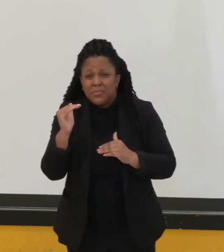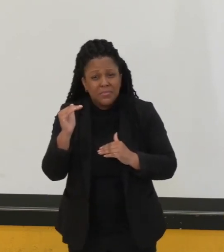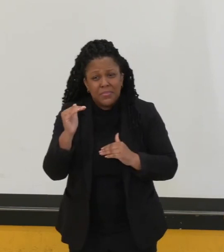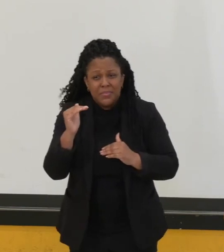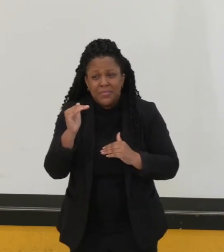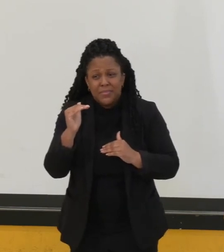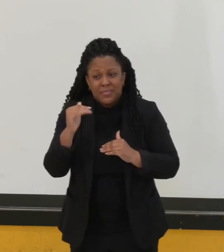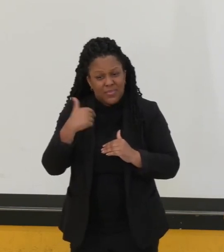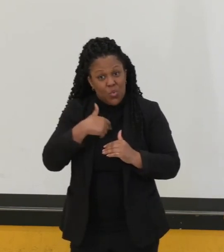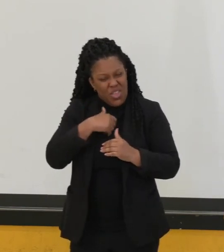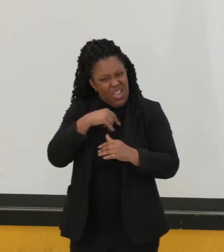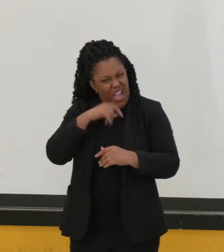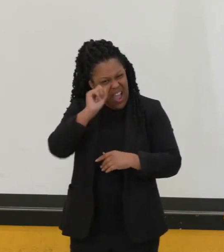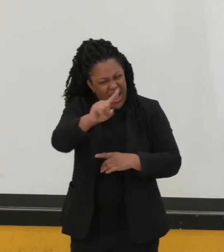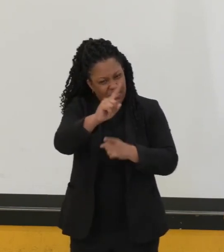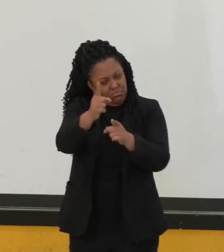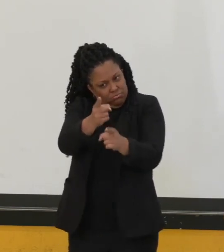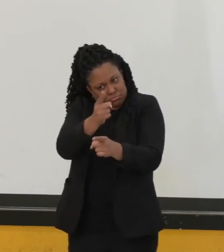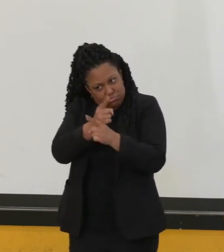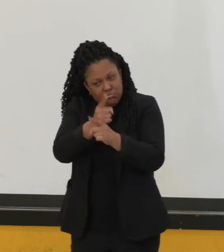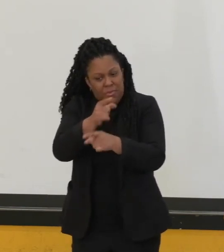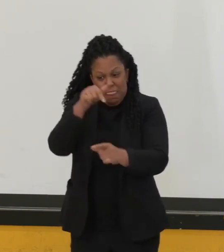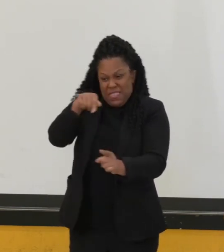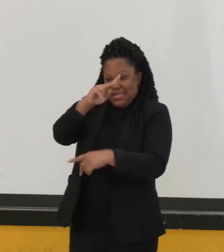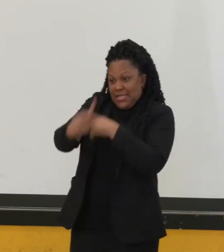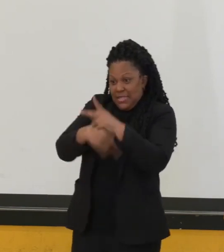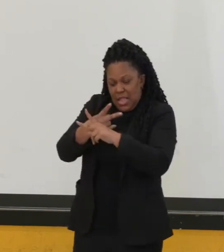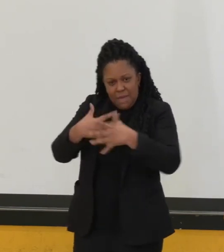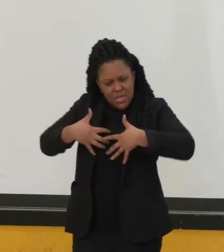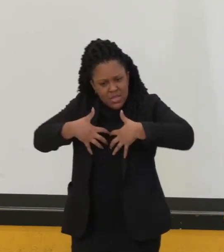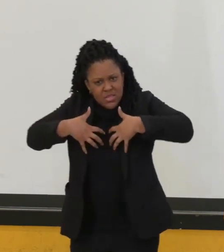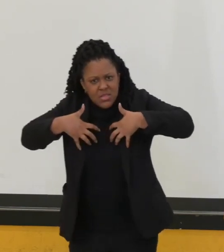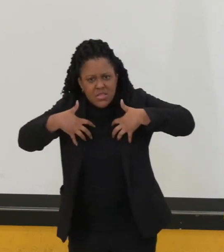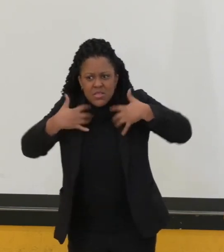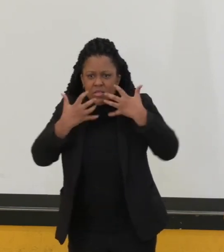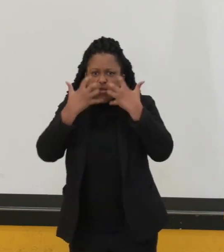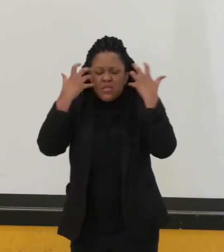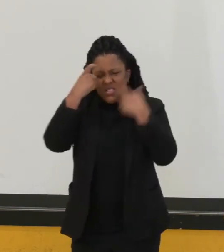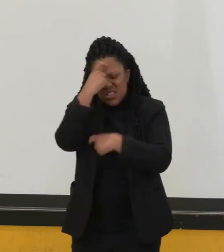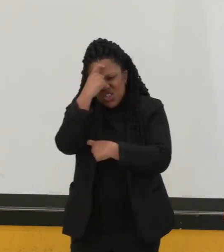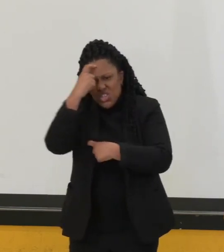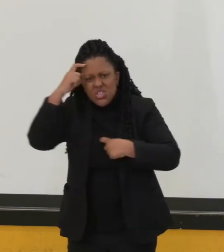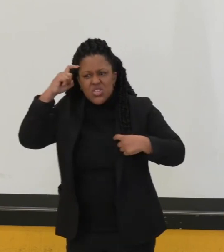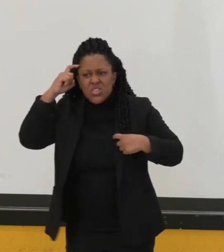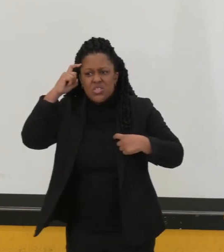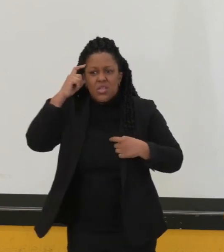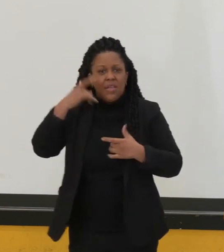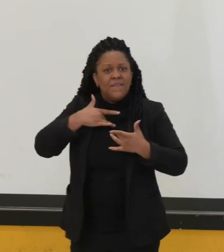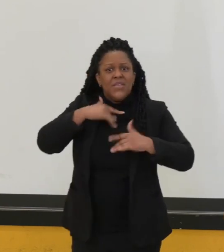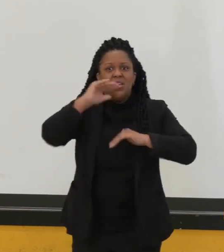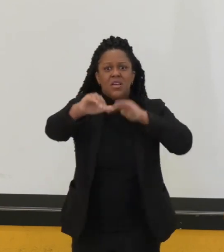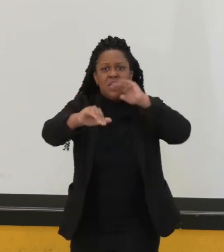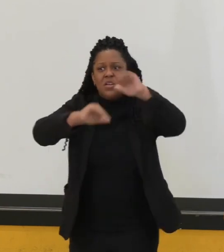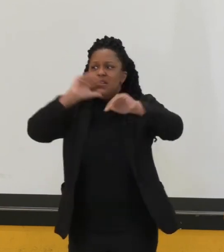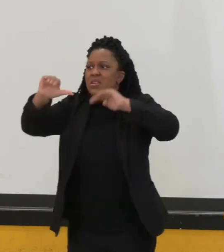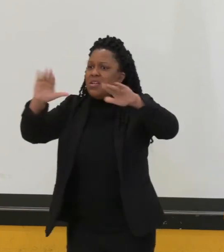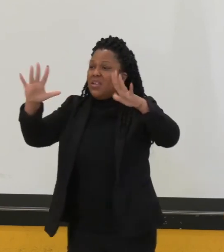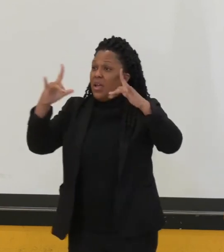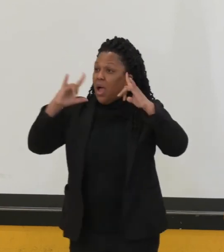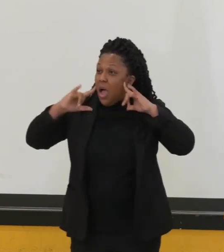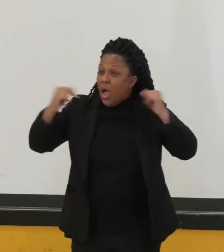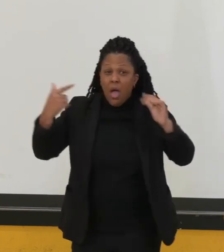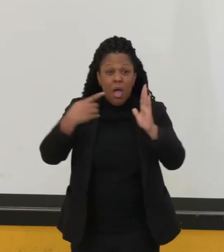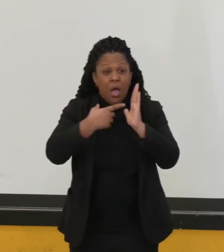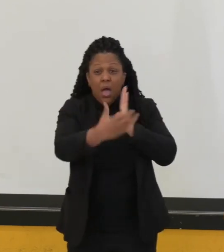that angst and that trauma that people feel is exacerbated if they feel no one's listening or there's no place to express